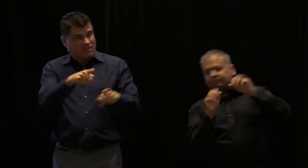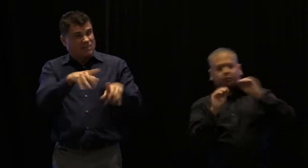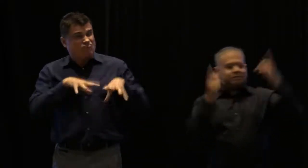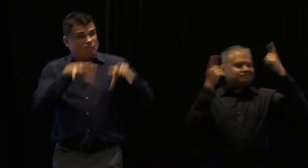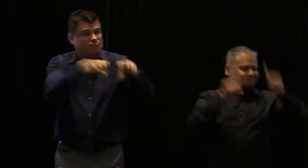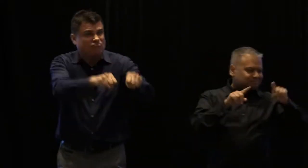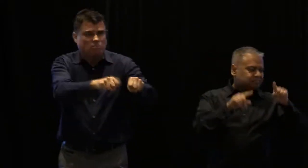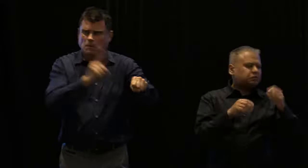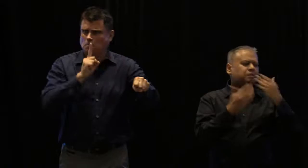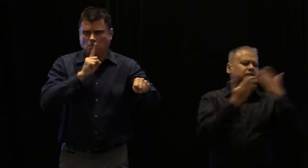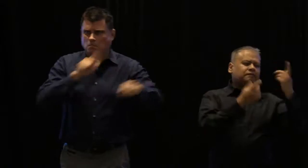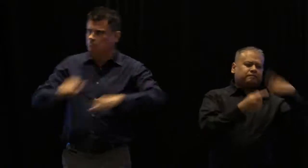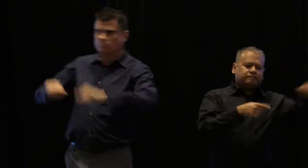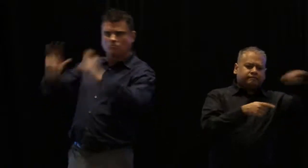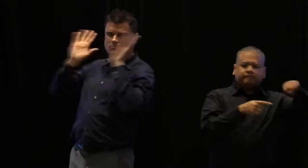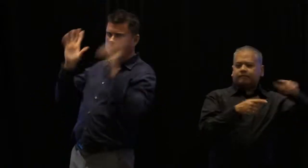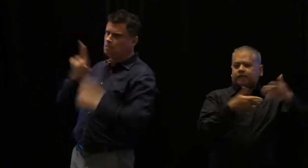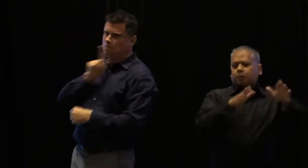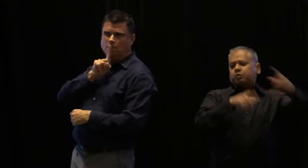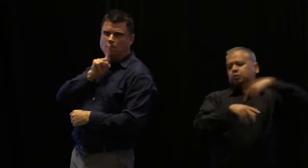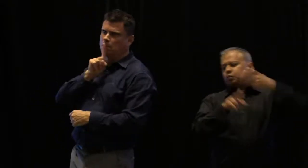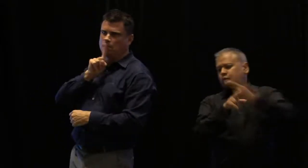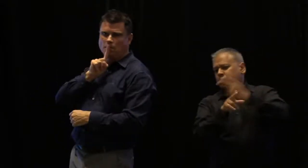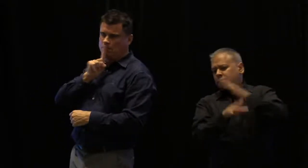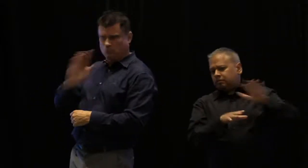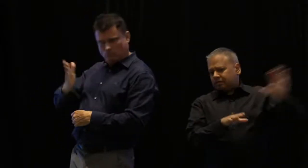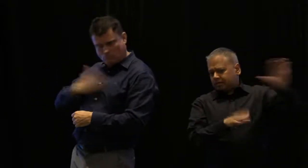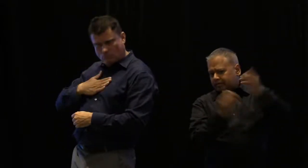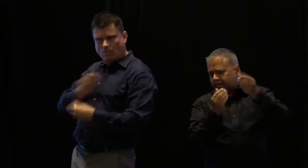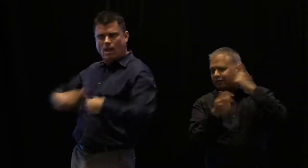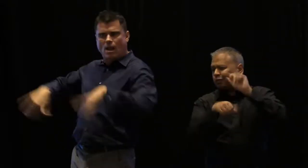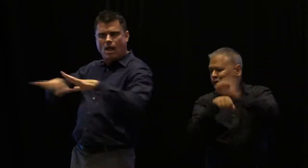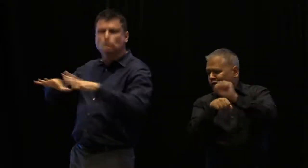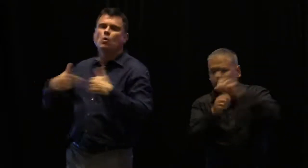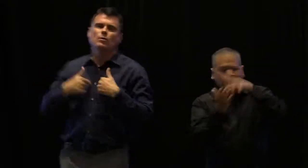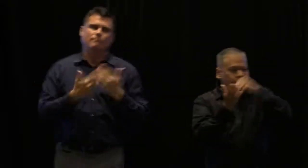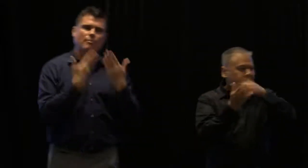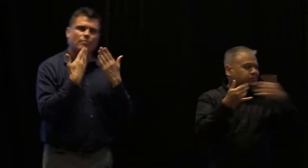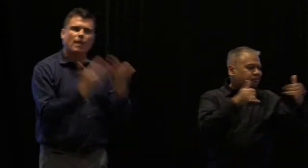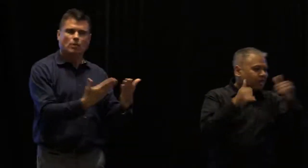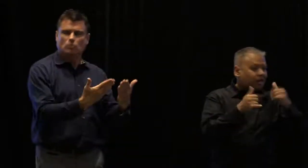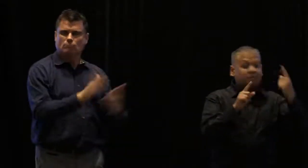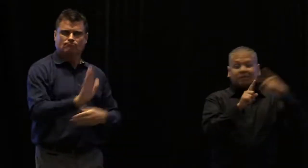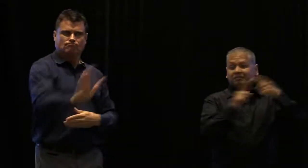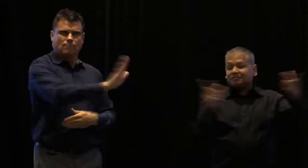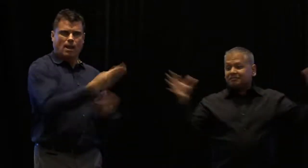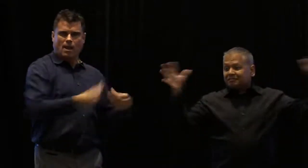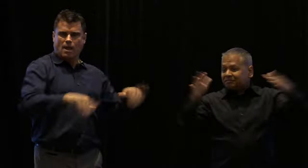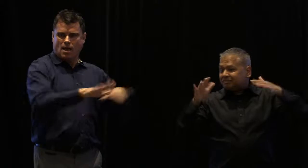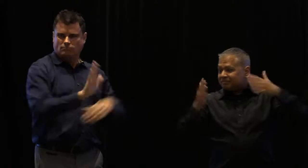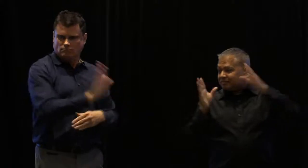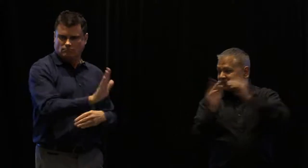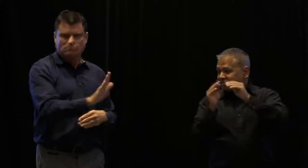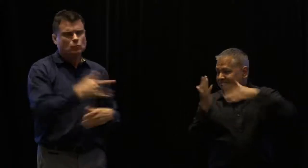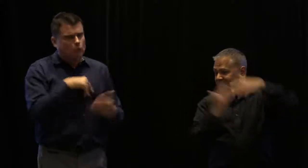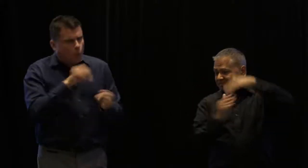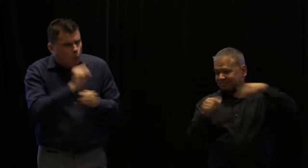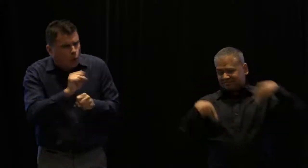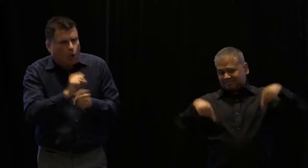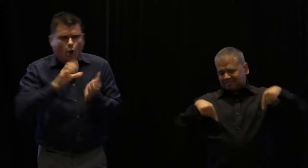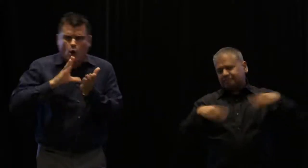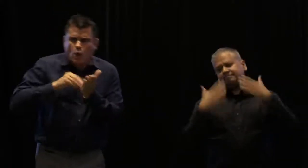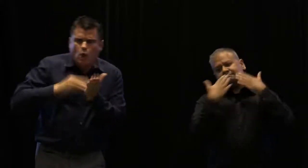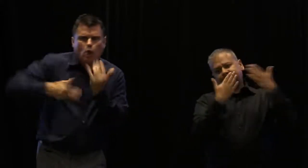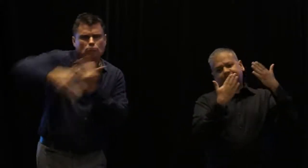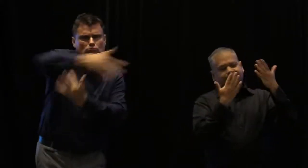land would not have been where it is. And so it has not been ceded over to anyone else. And so those of us who are living, working, and playing